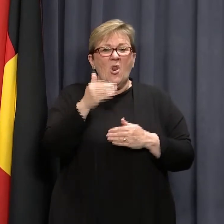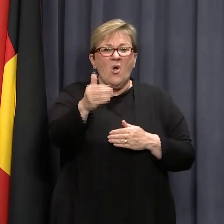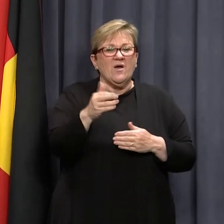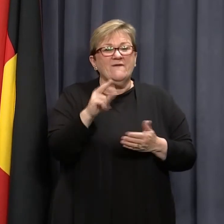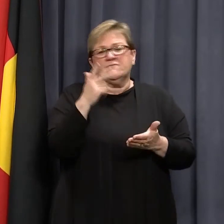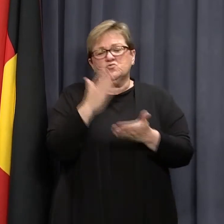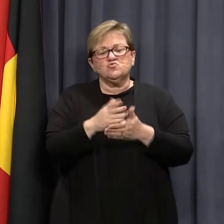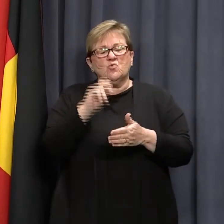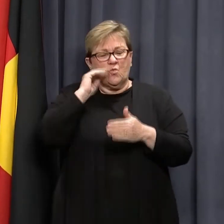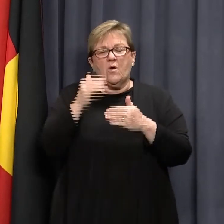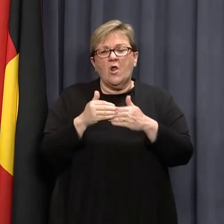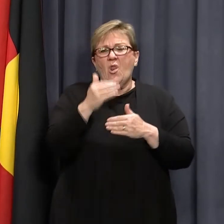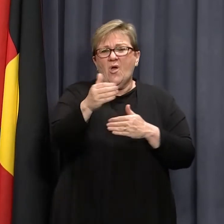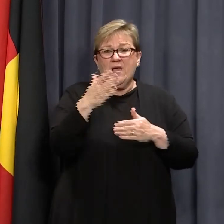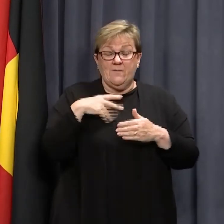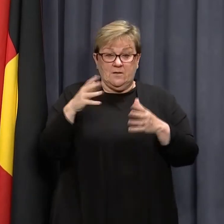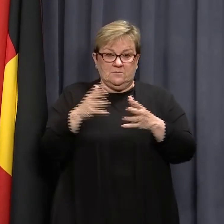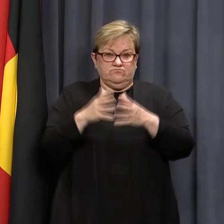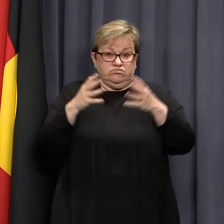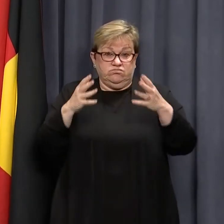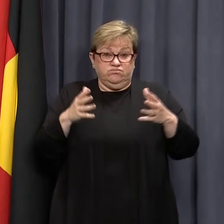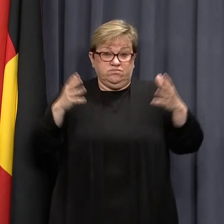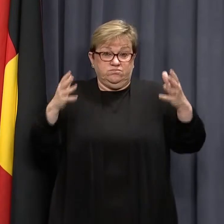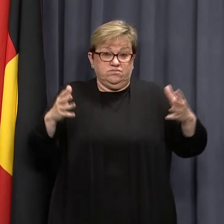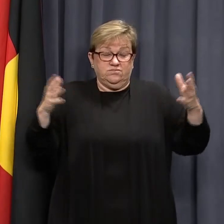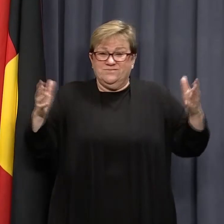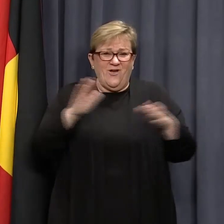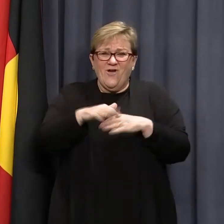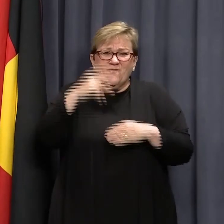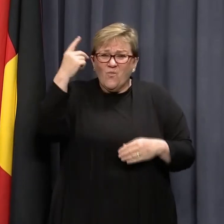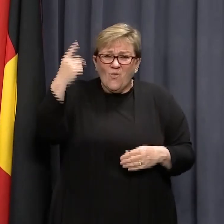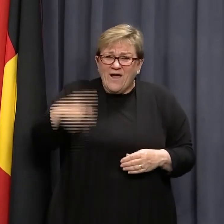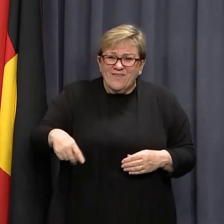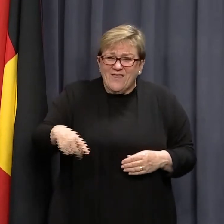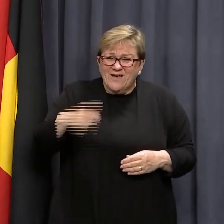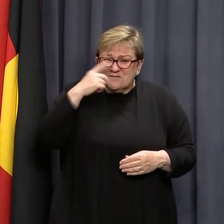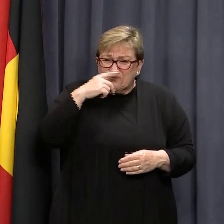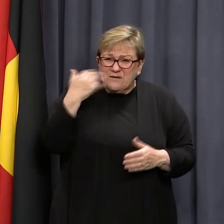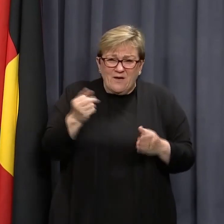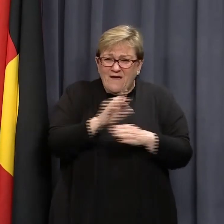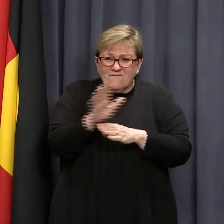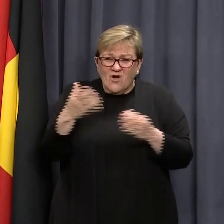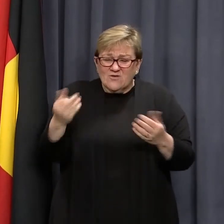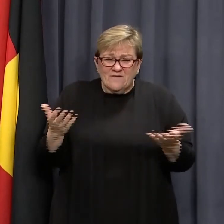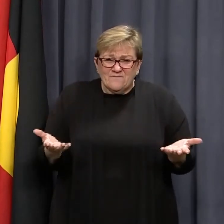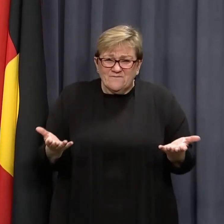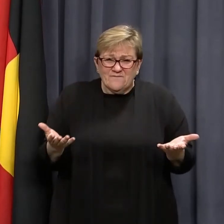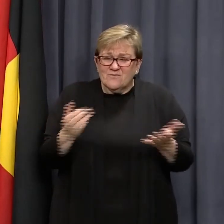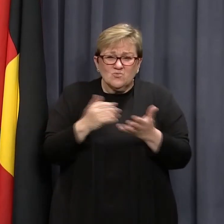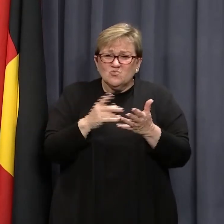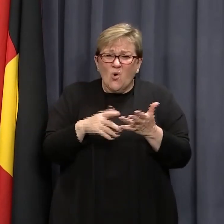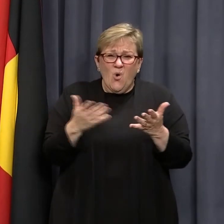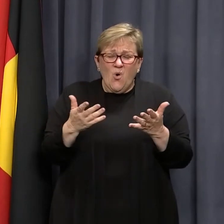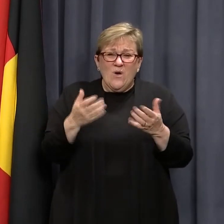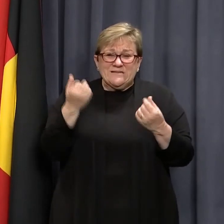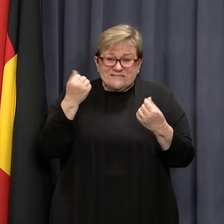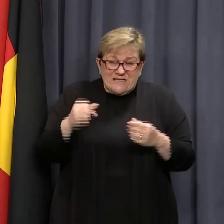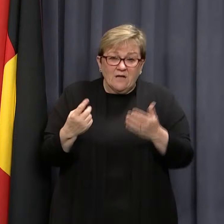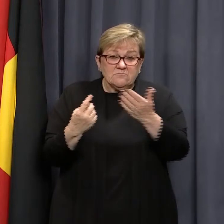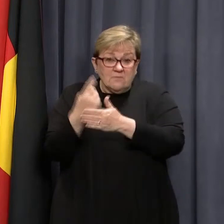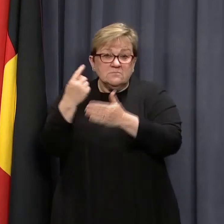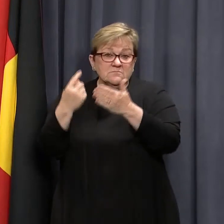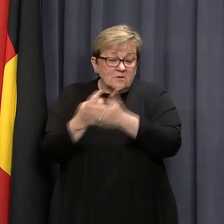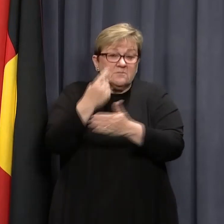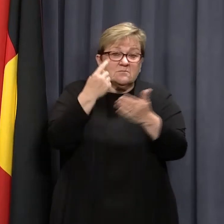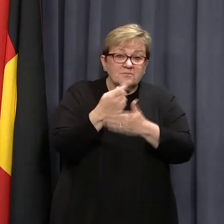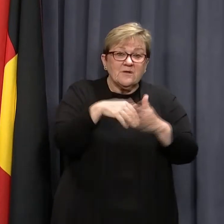certainly will take longer because of the size of it. With over 1,000 active cases now, and with still cases occurring in